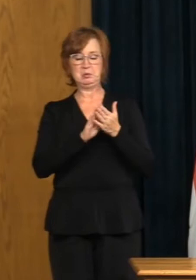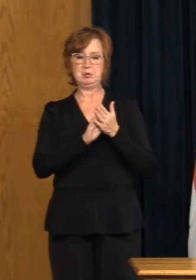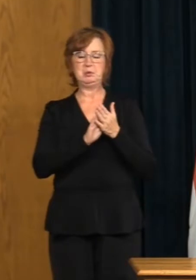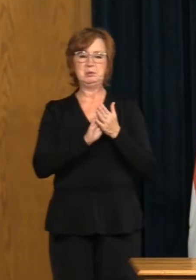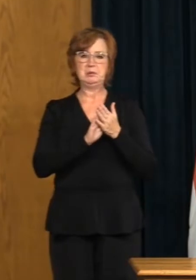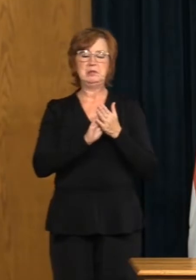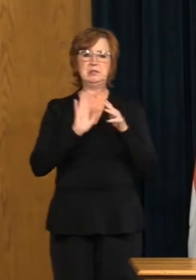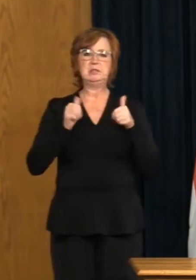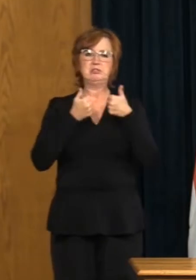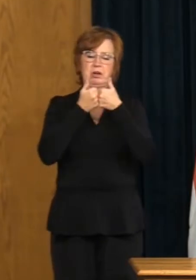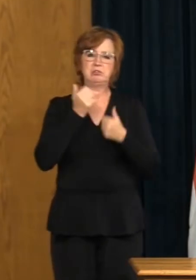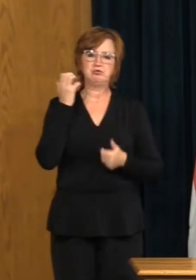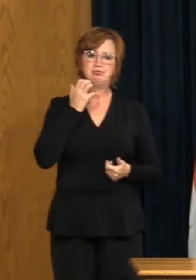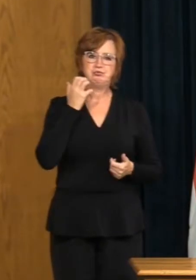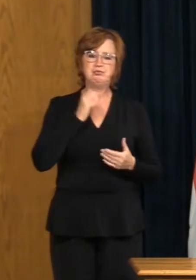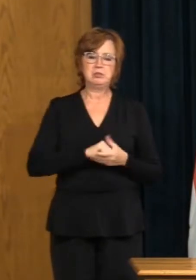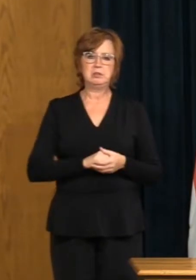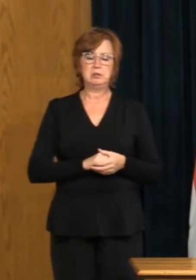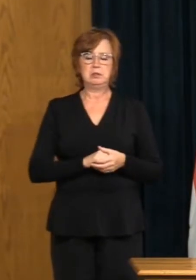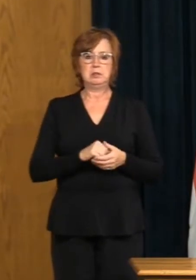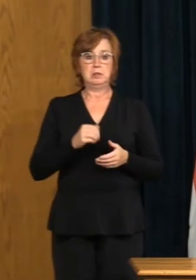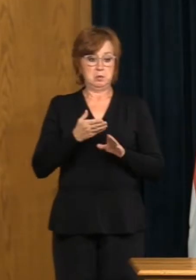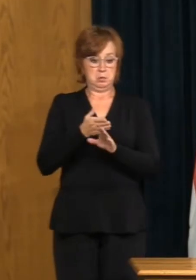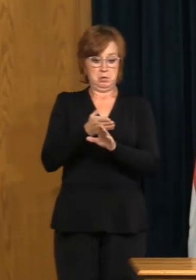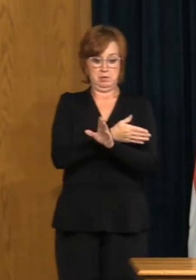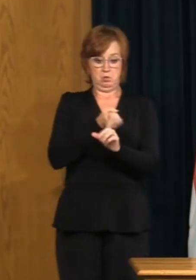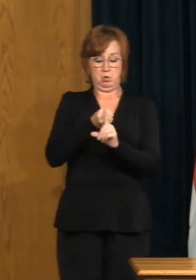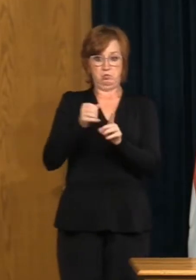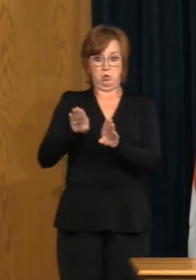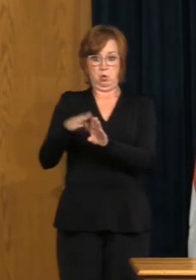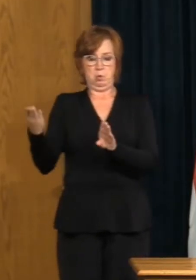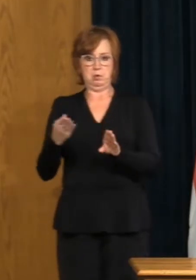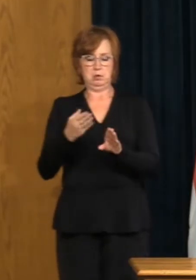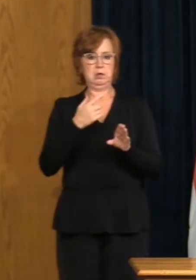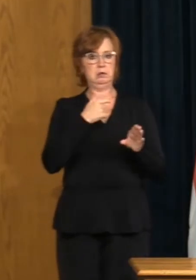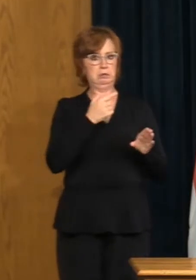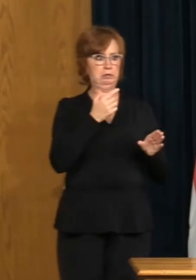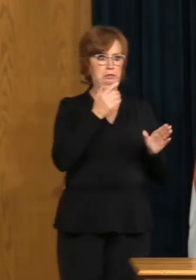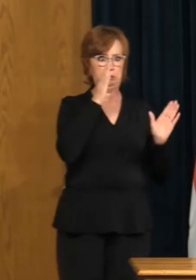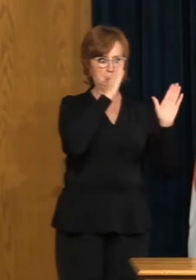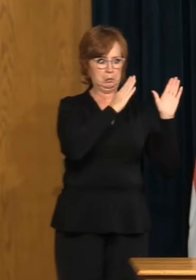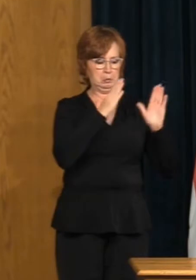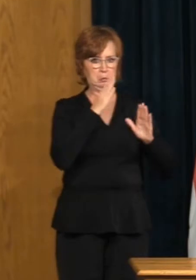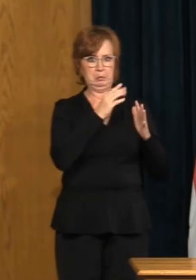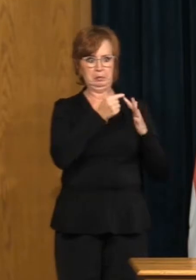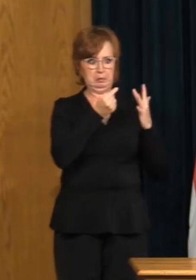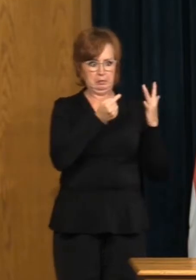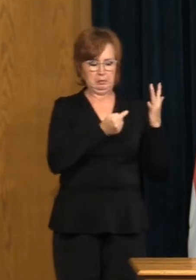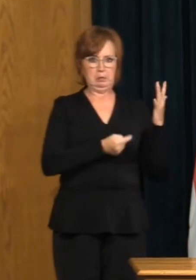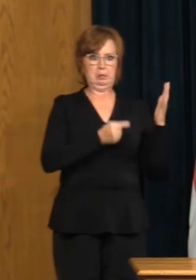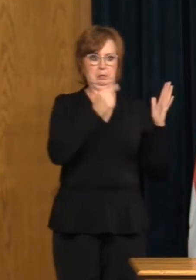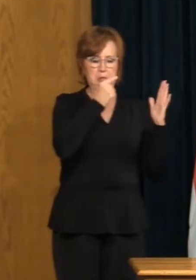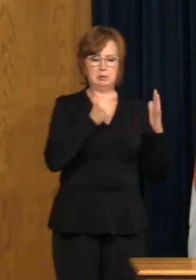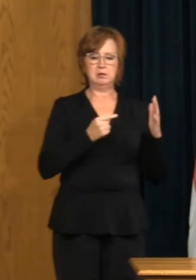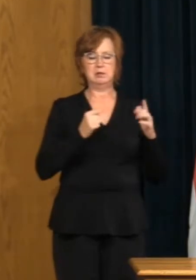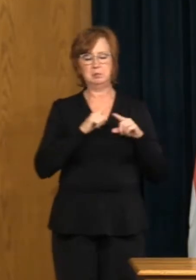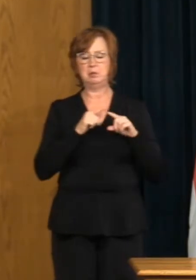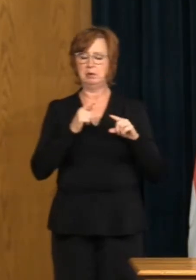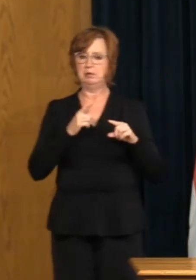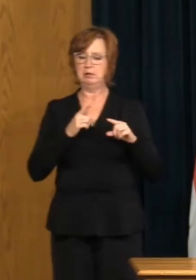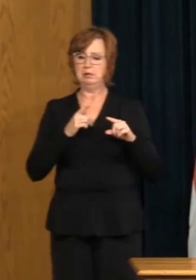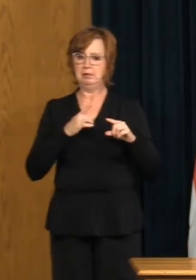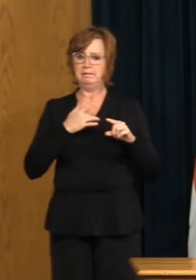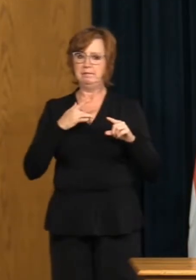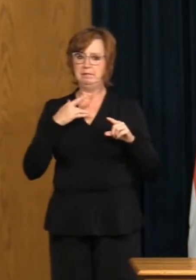had a lot of concerns, having a low community transmission that we currently have in Saskatchewan has really supported a safe